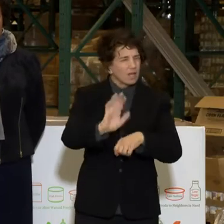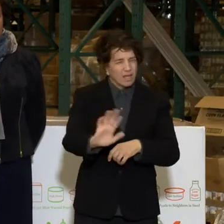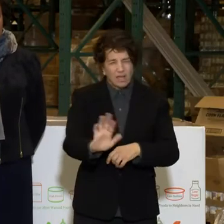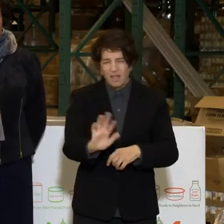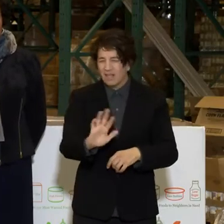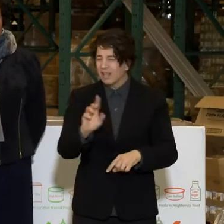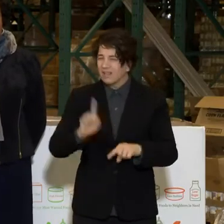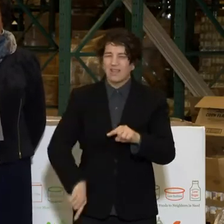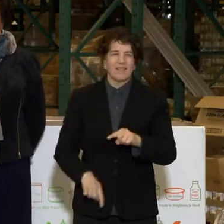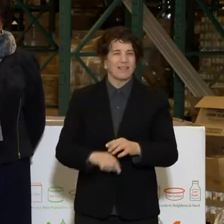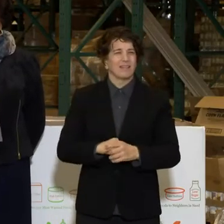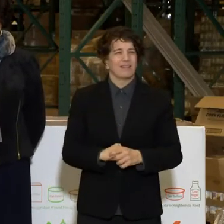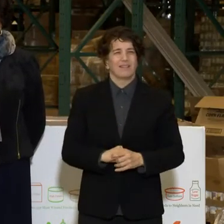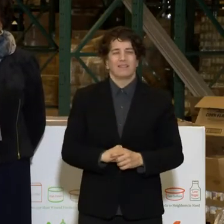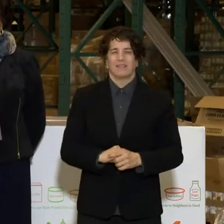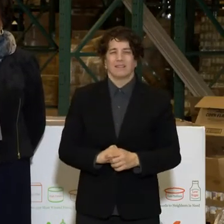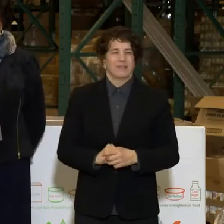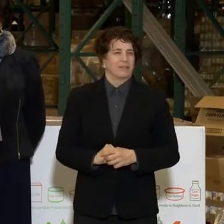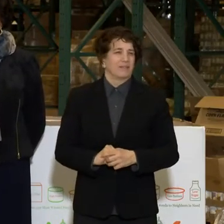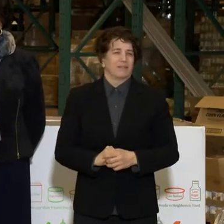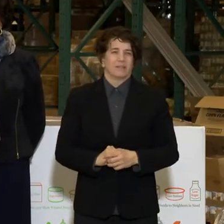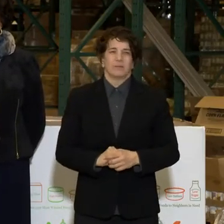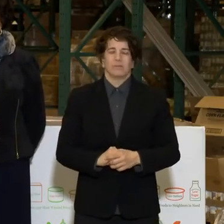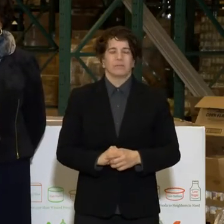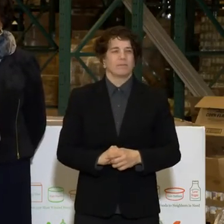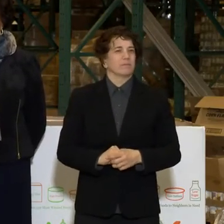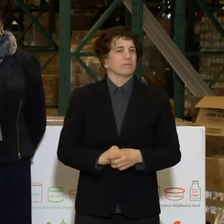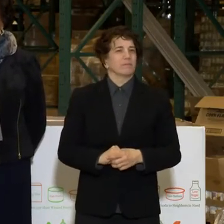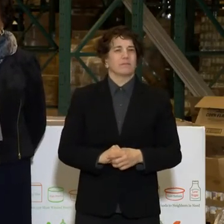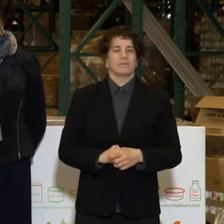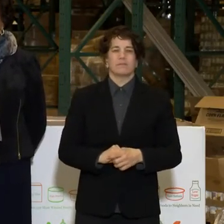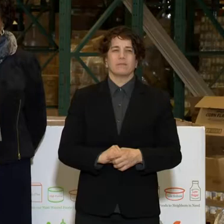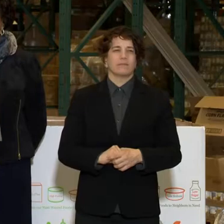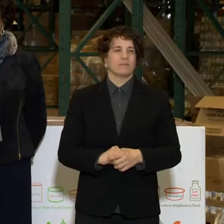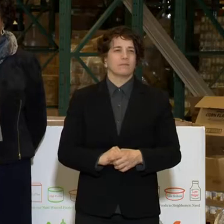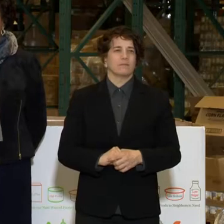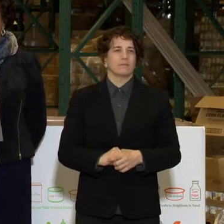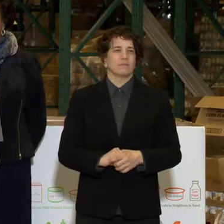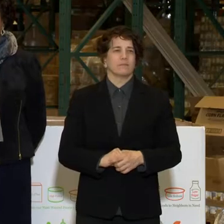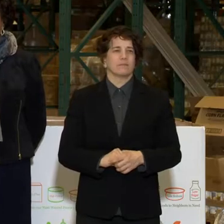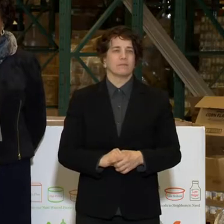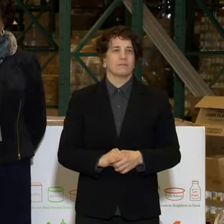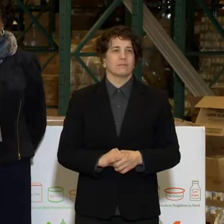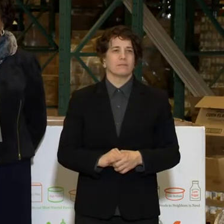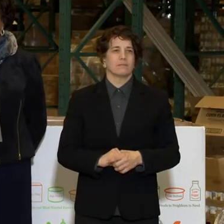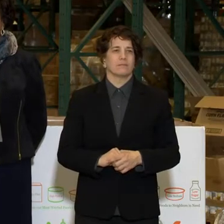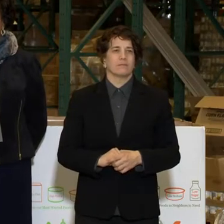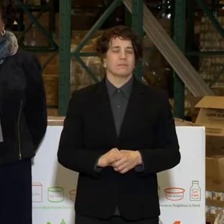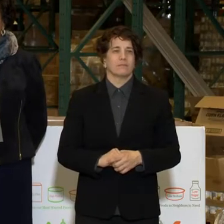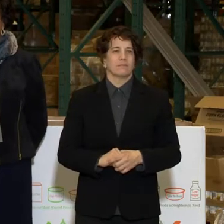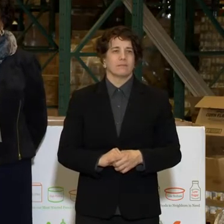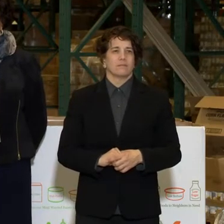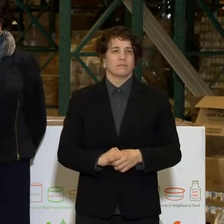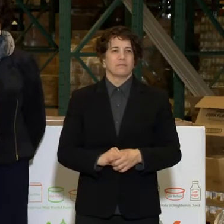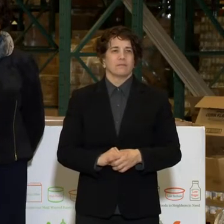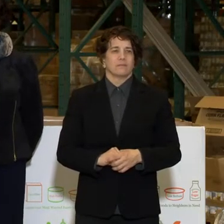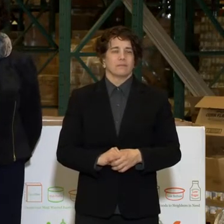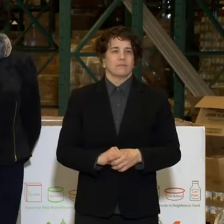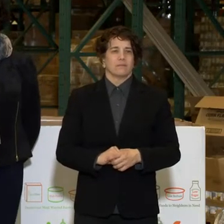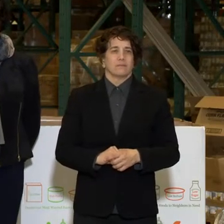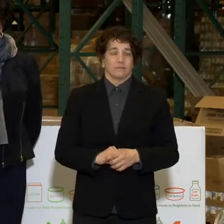pay more because they're missing payments of their own. I am most concerned about